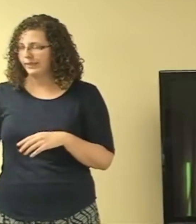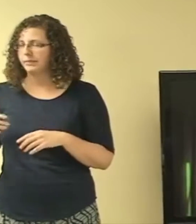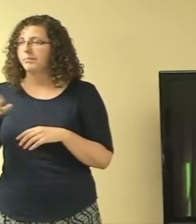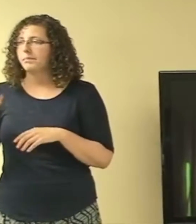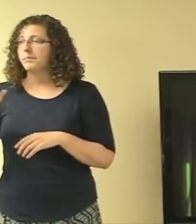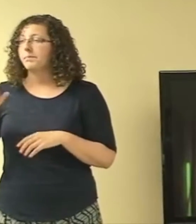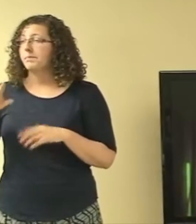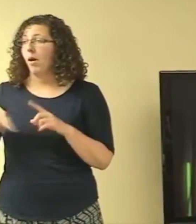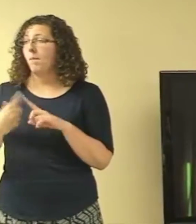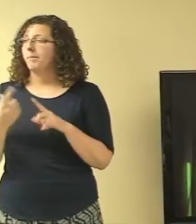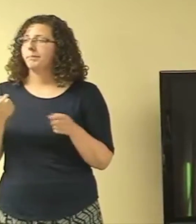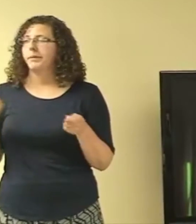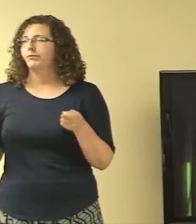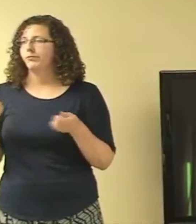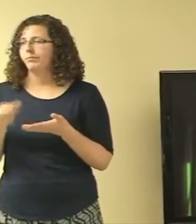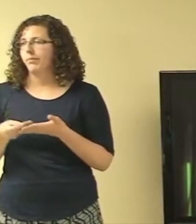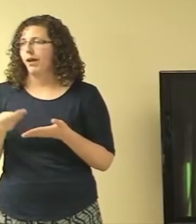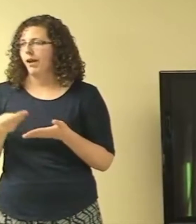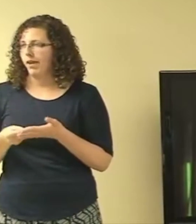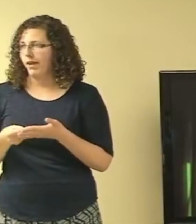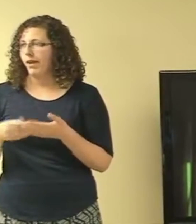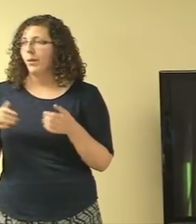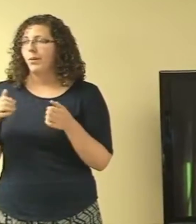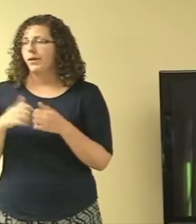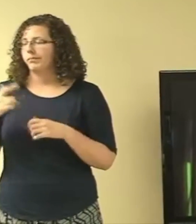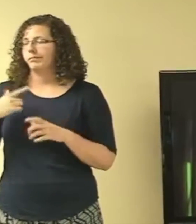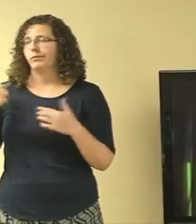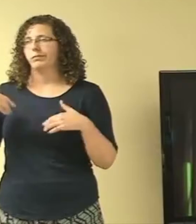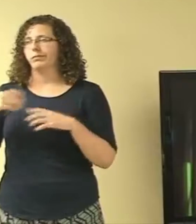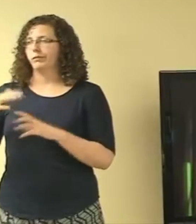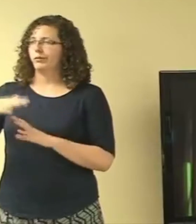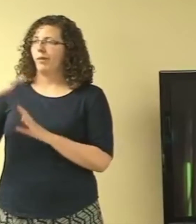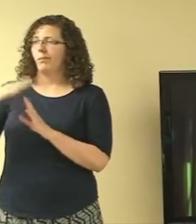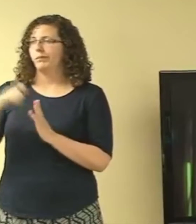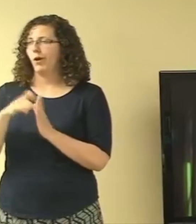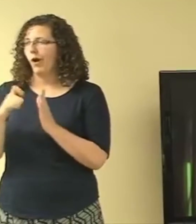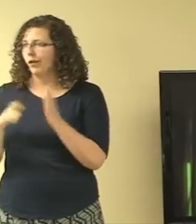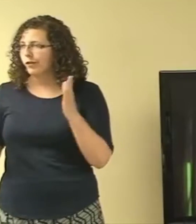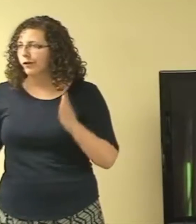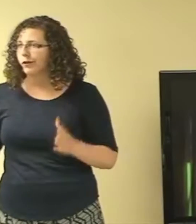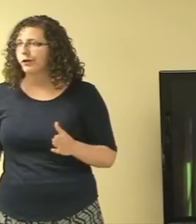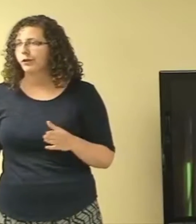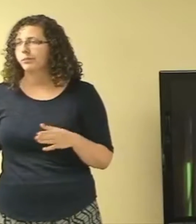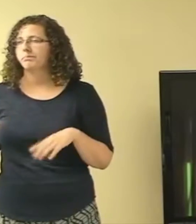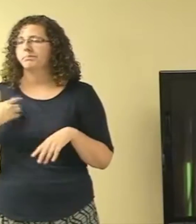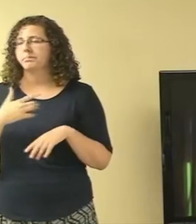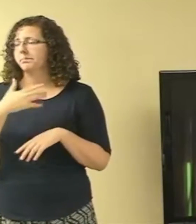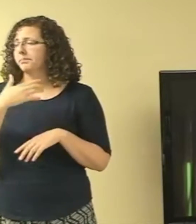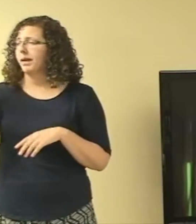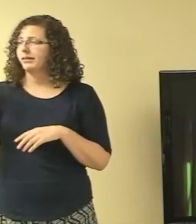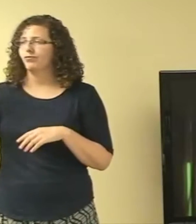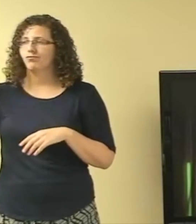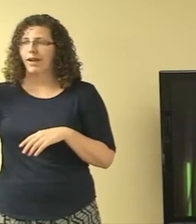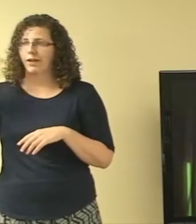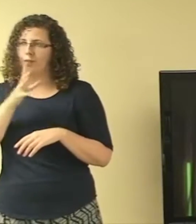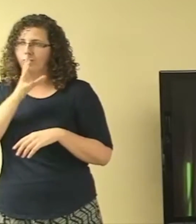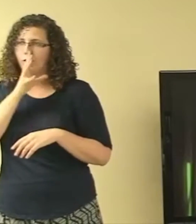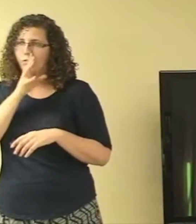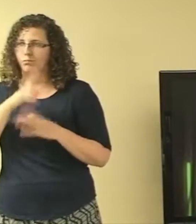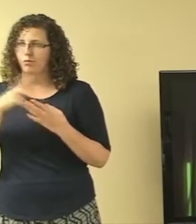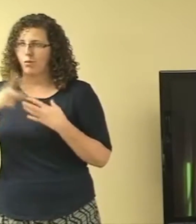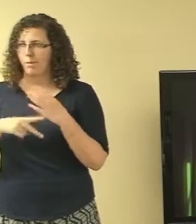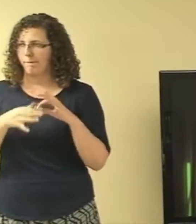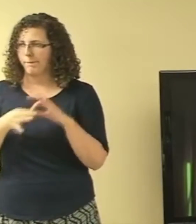messages on managing your money with one of the greatest authors, the best in radio talk show on